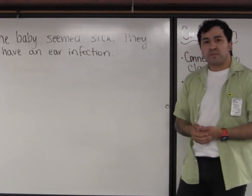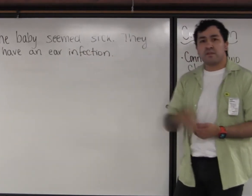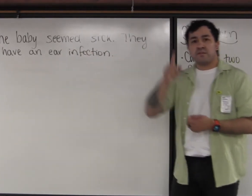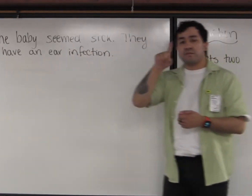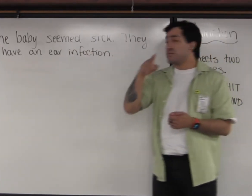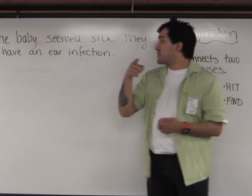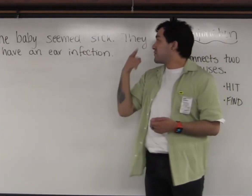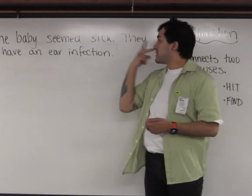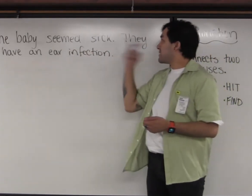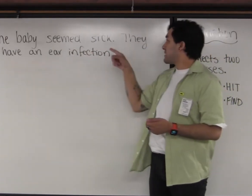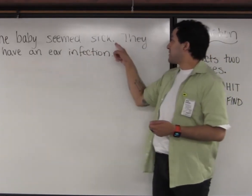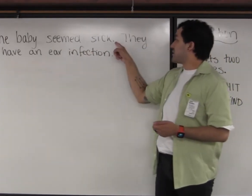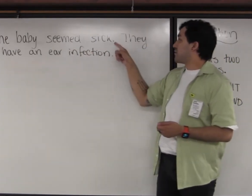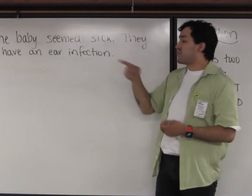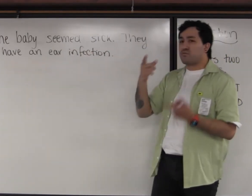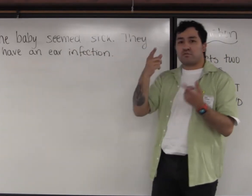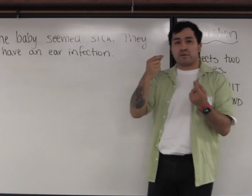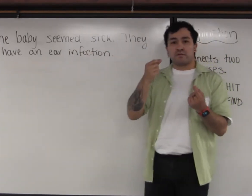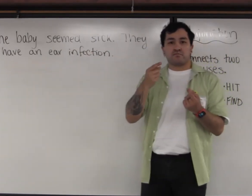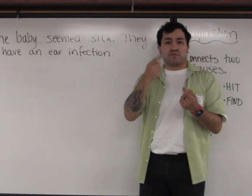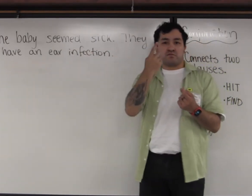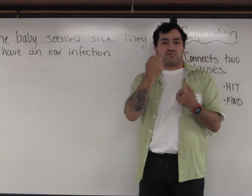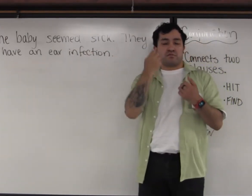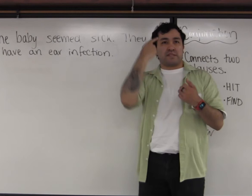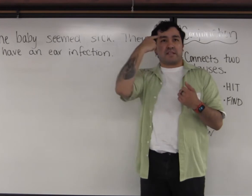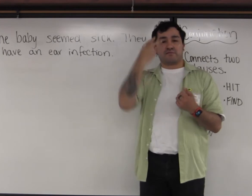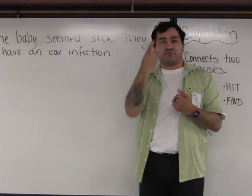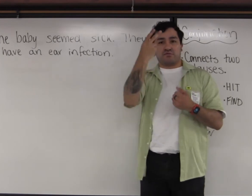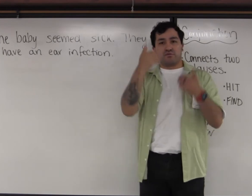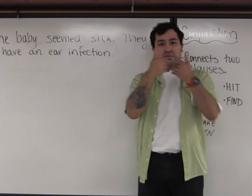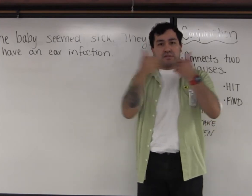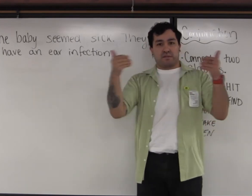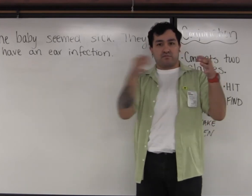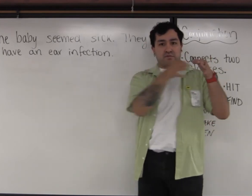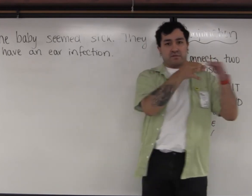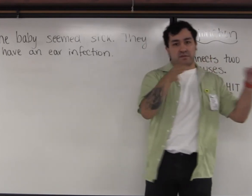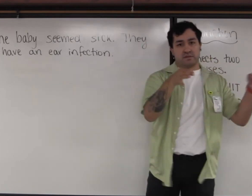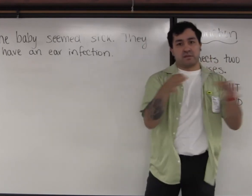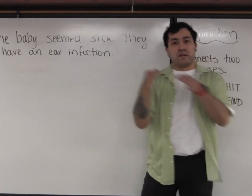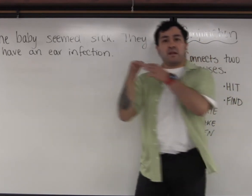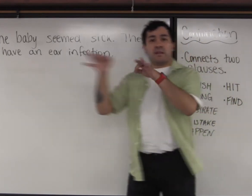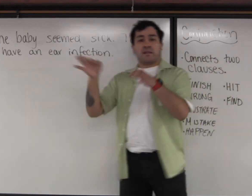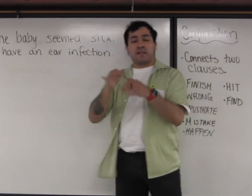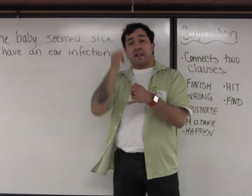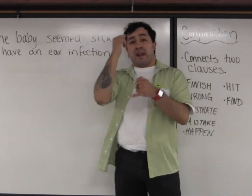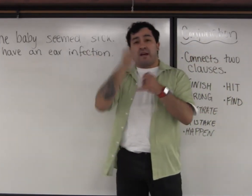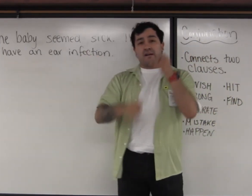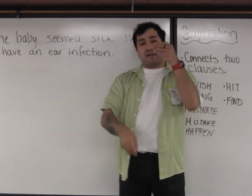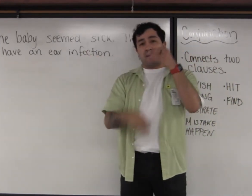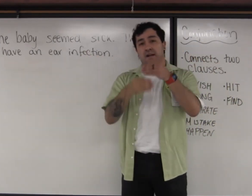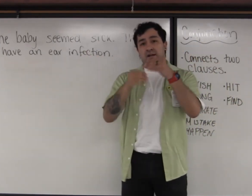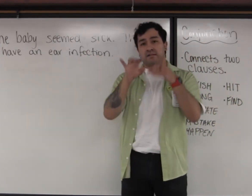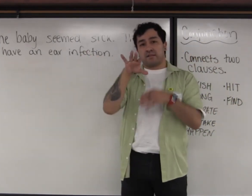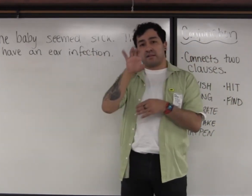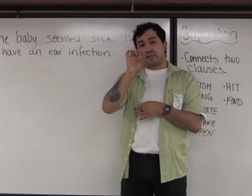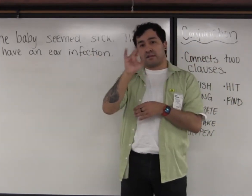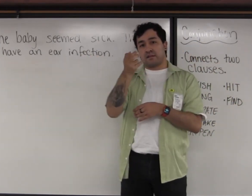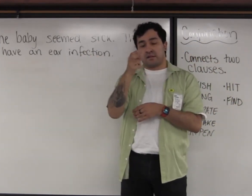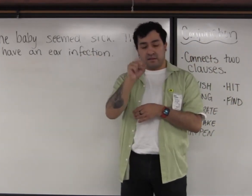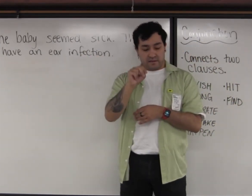use conjunctions, and that we'll see conjunction in ASL. So here we go. We have two separate sentences, two separate